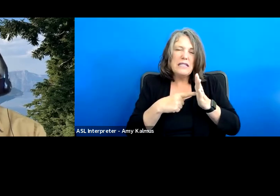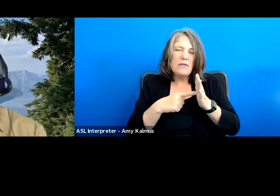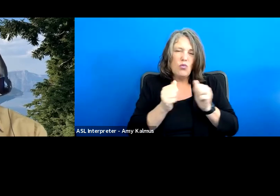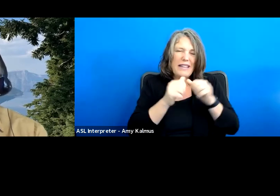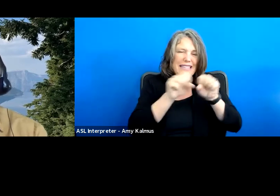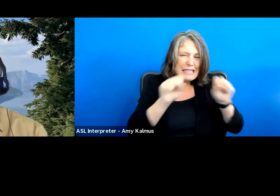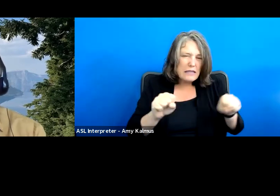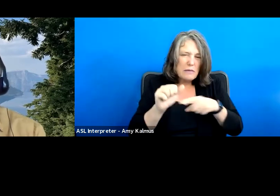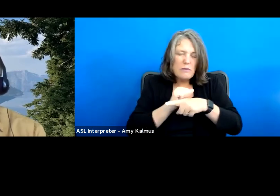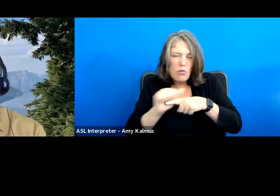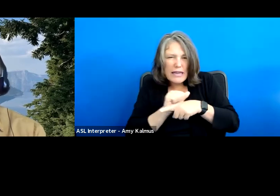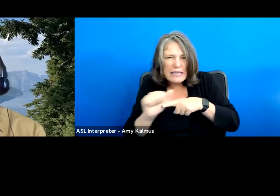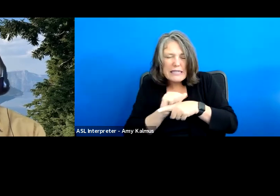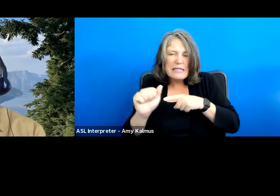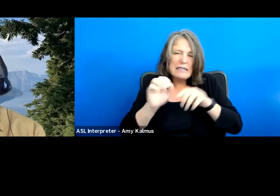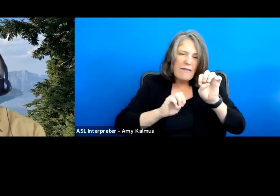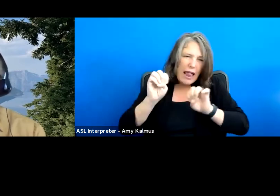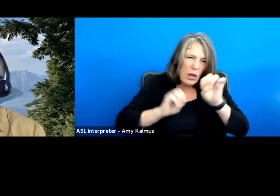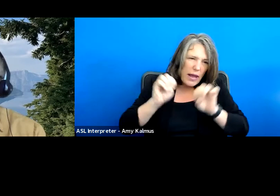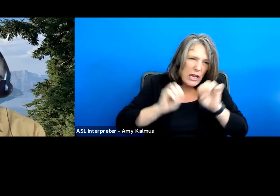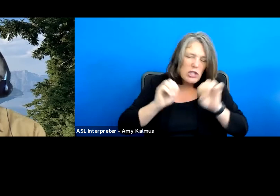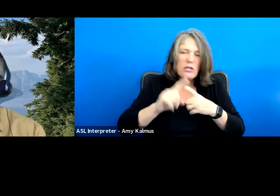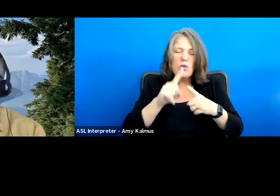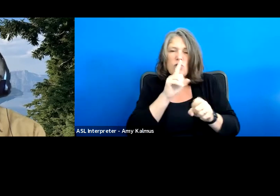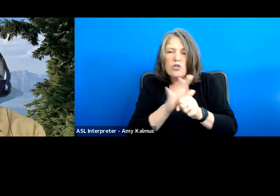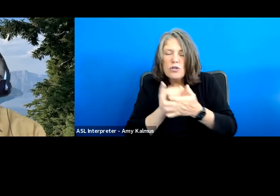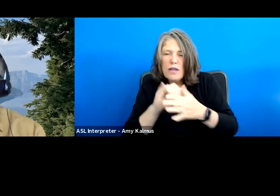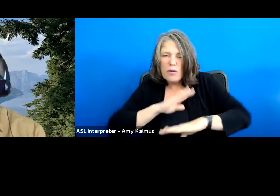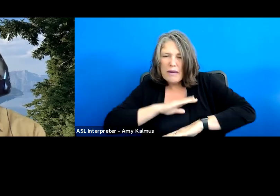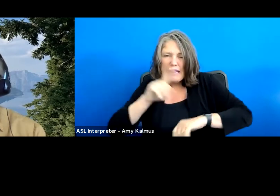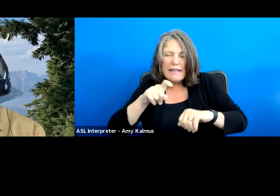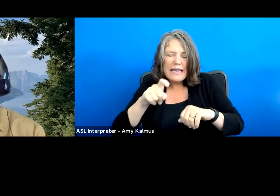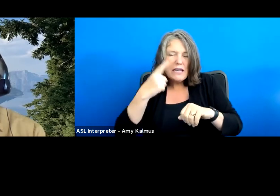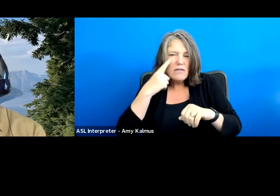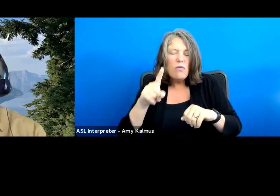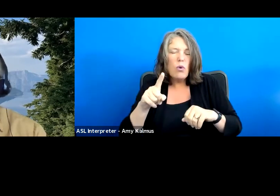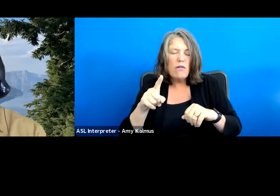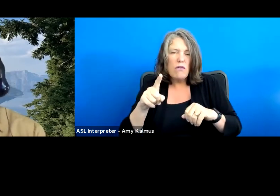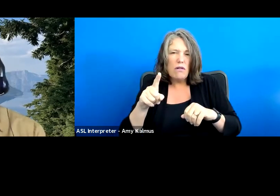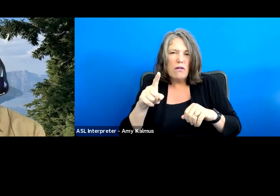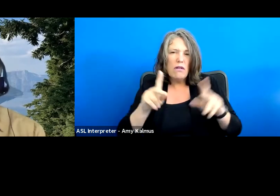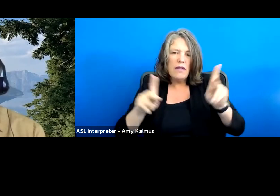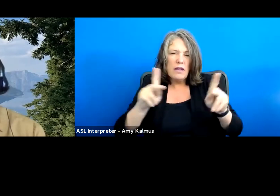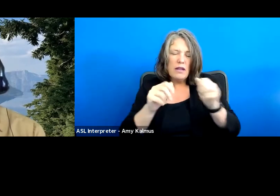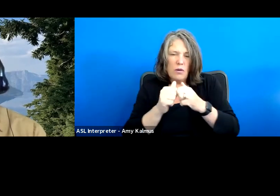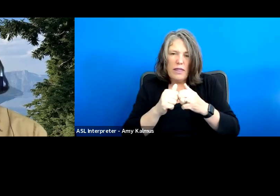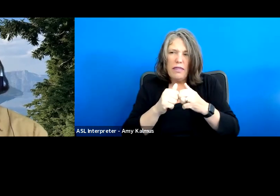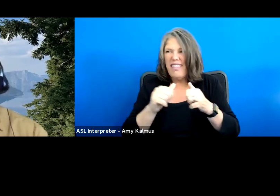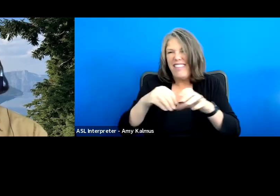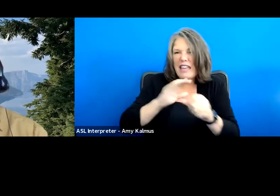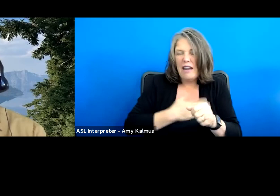and practices and evaluation to ensure that we're meeting the needs of the individuals in our